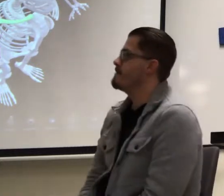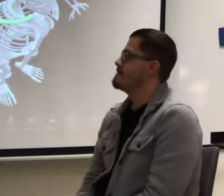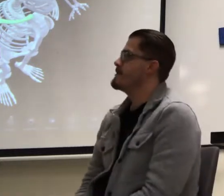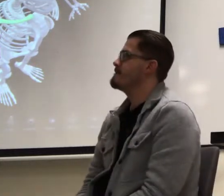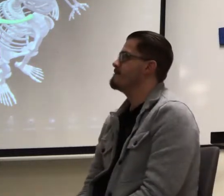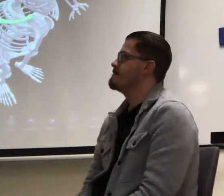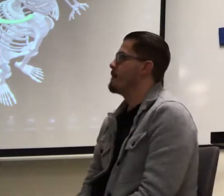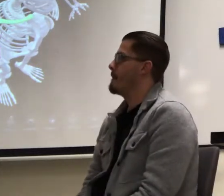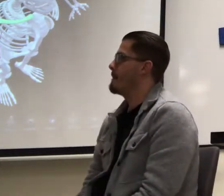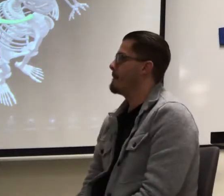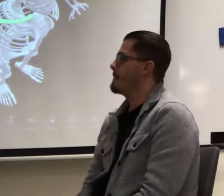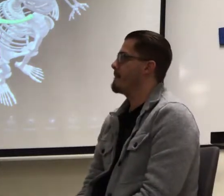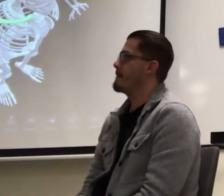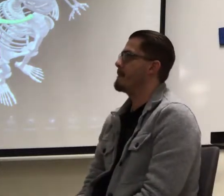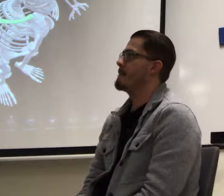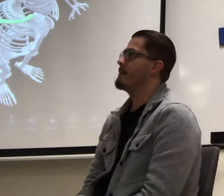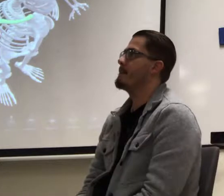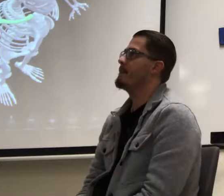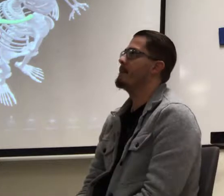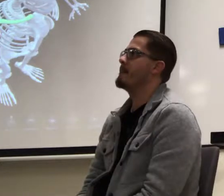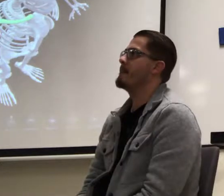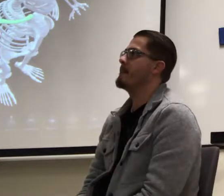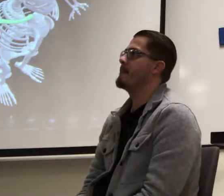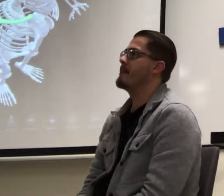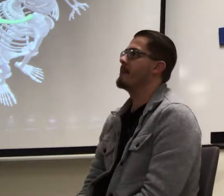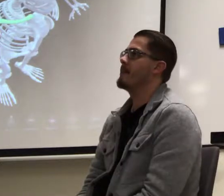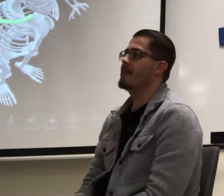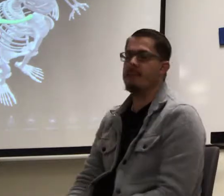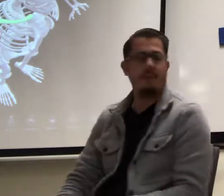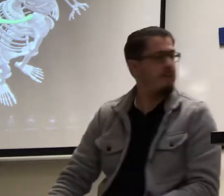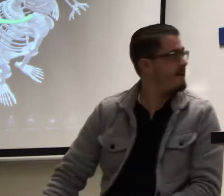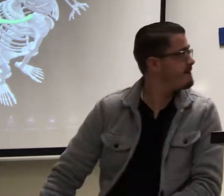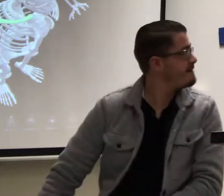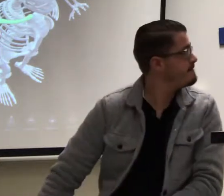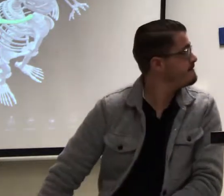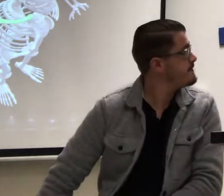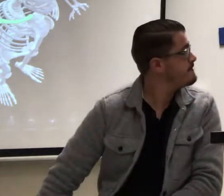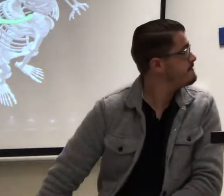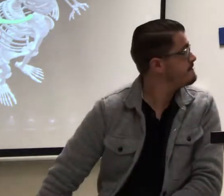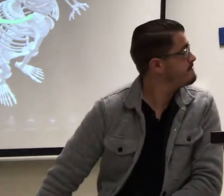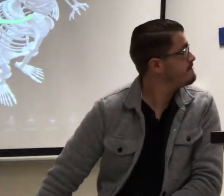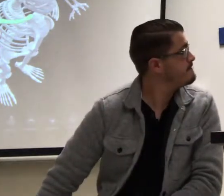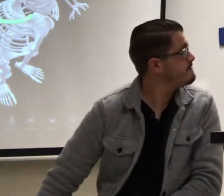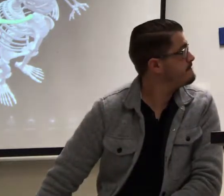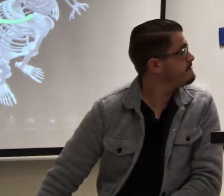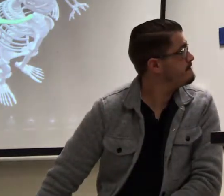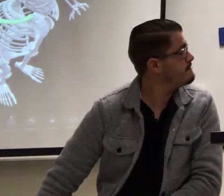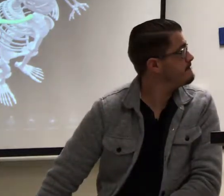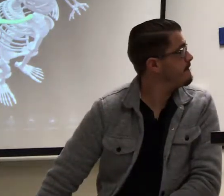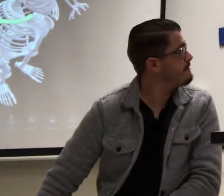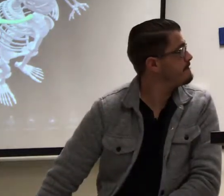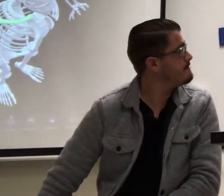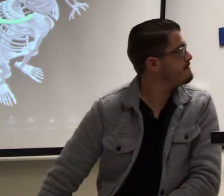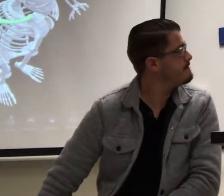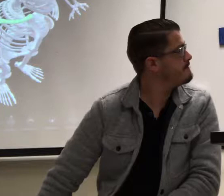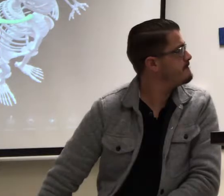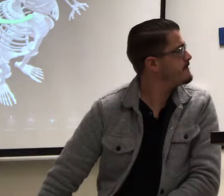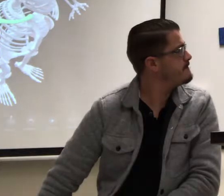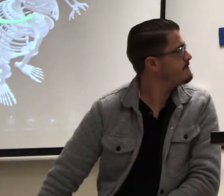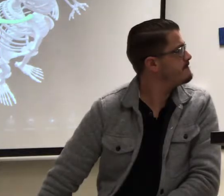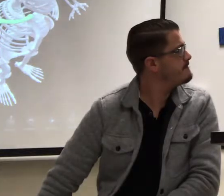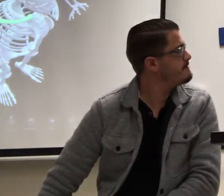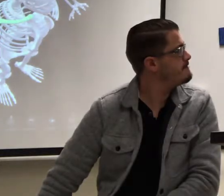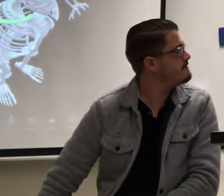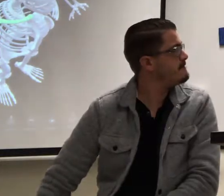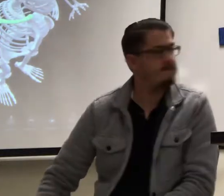See how it is articulated in the skeleton, so you kind of know it. On your practical, I'm just going to have the disarticulated bone just